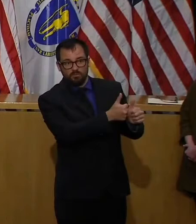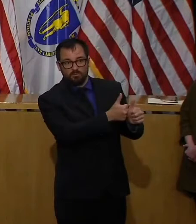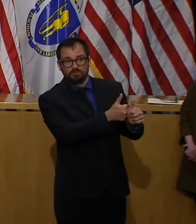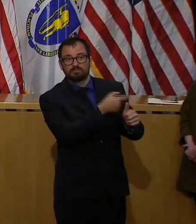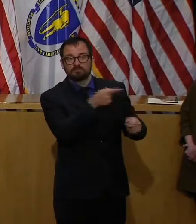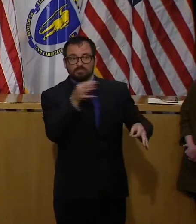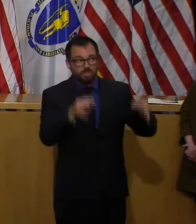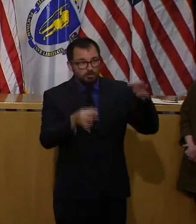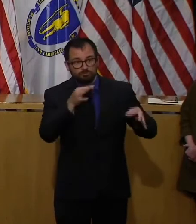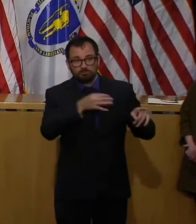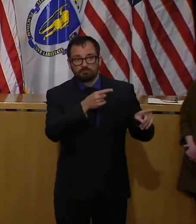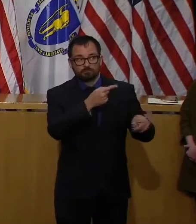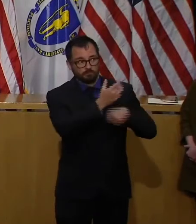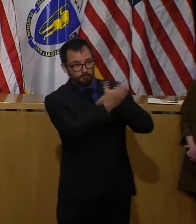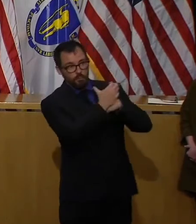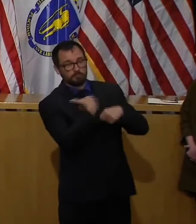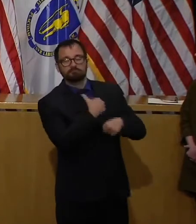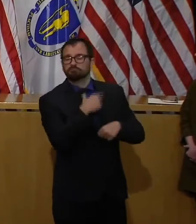Pardon me?